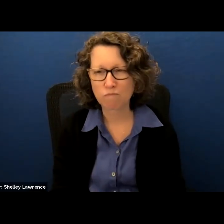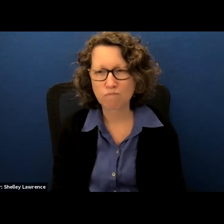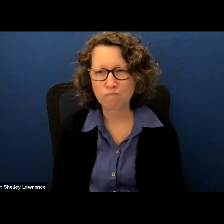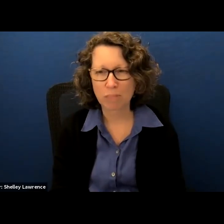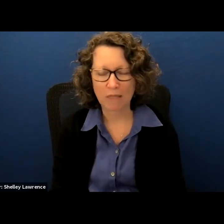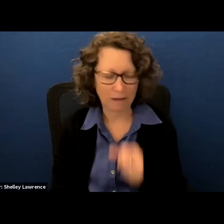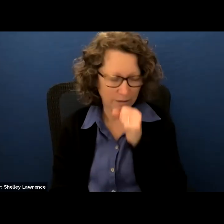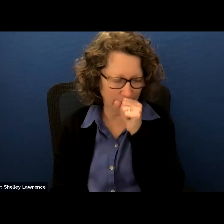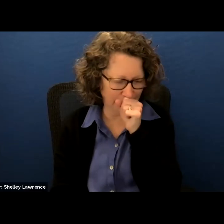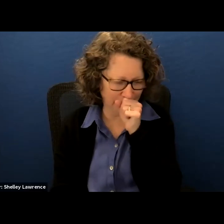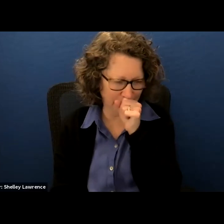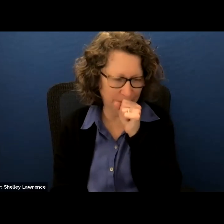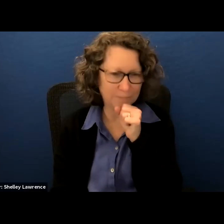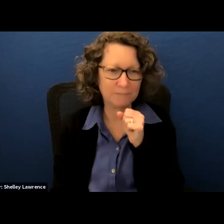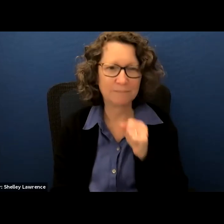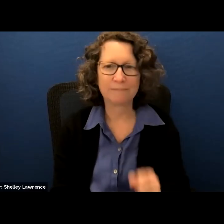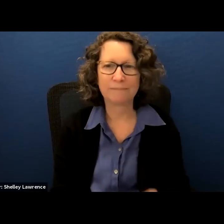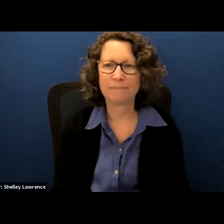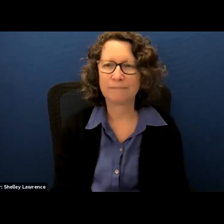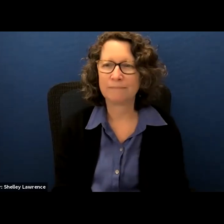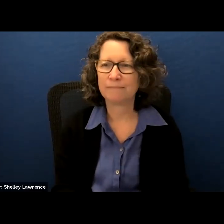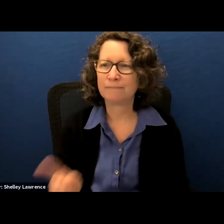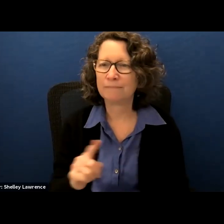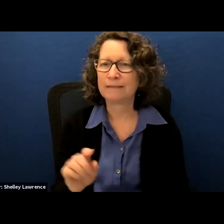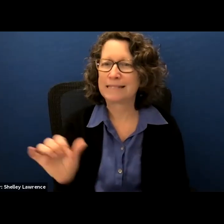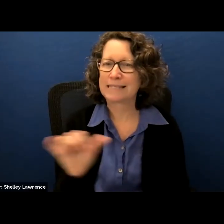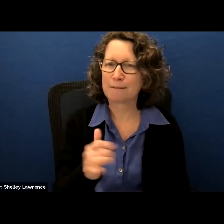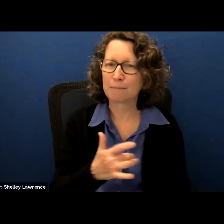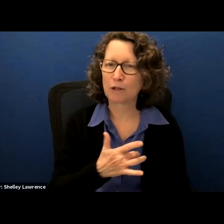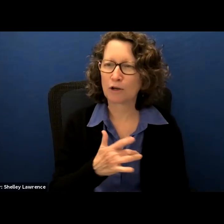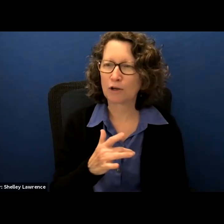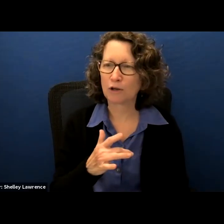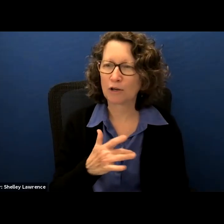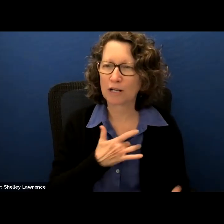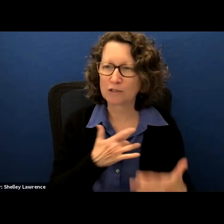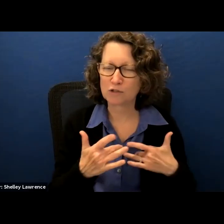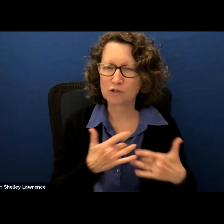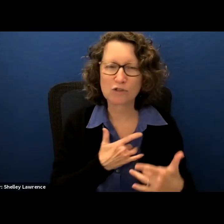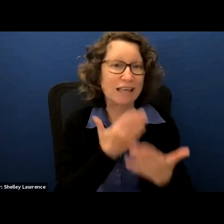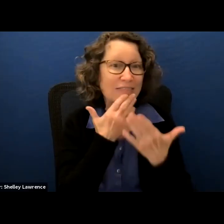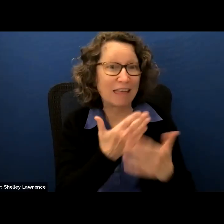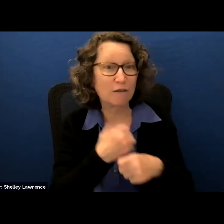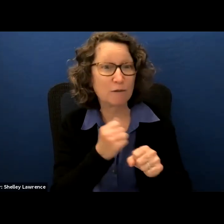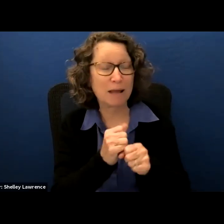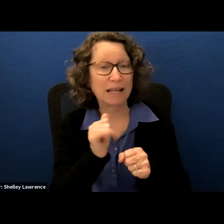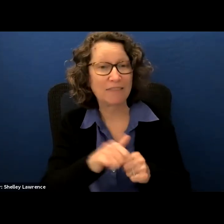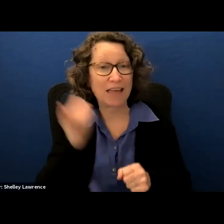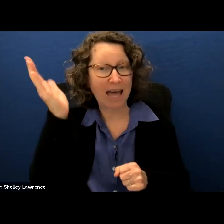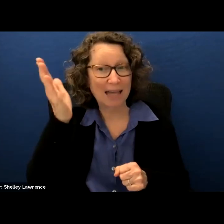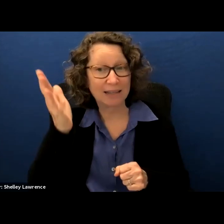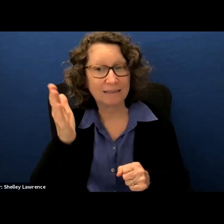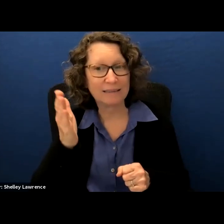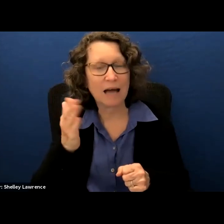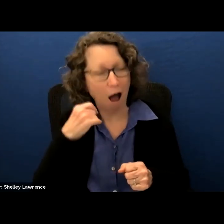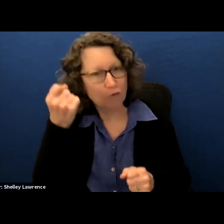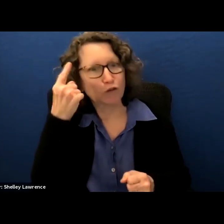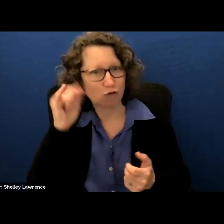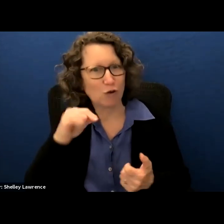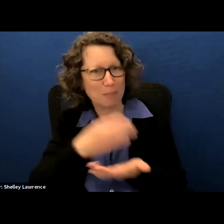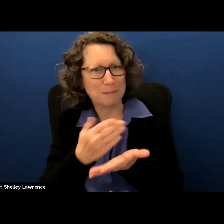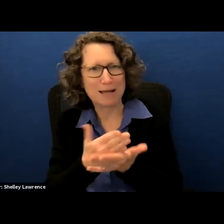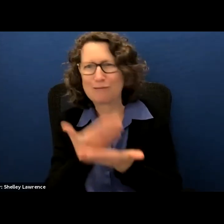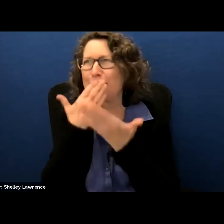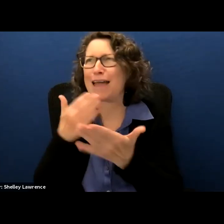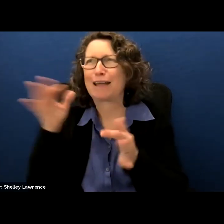Similar concerns and so forth, but Ms. Hernandez also, thank you for making it so it's understandable. Oh, good, thank